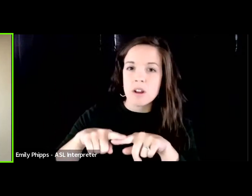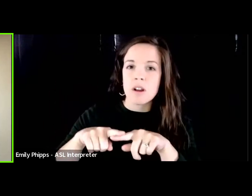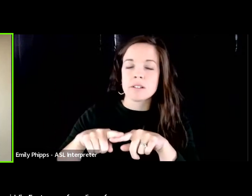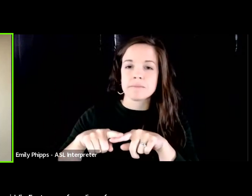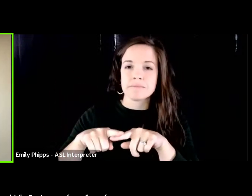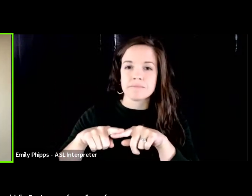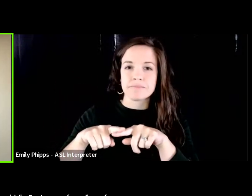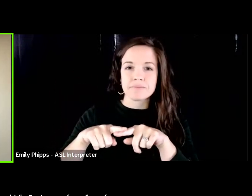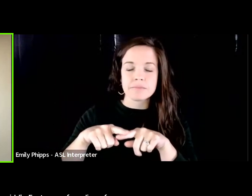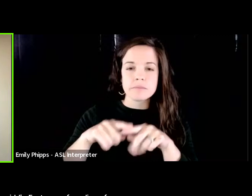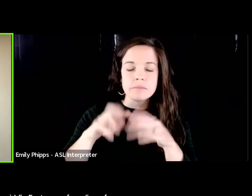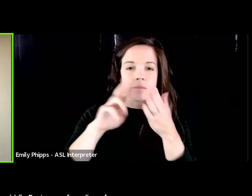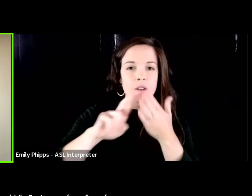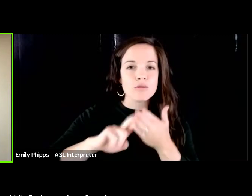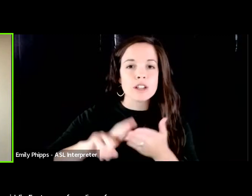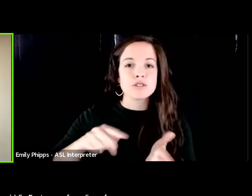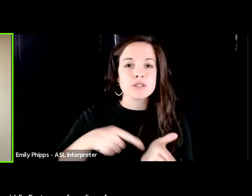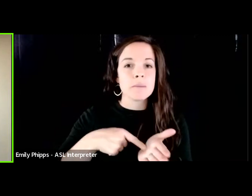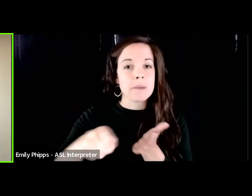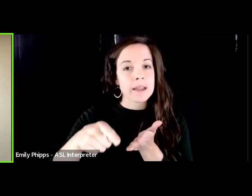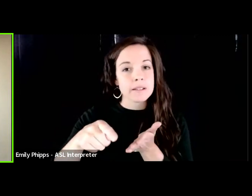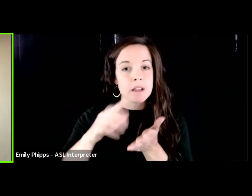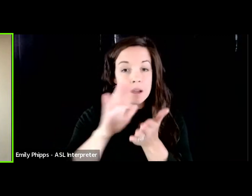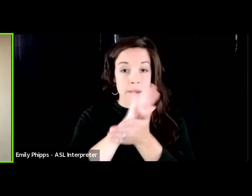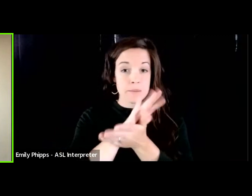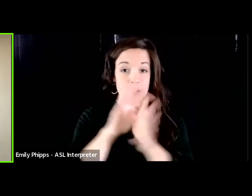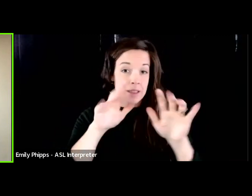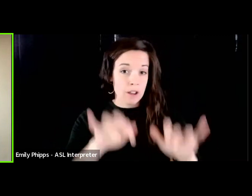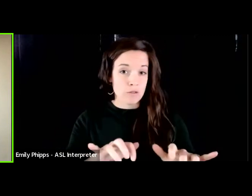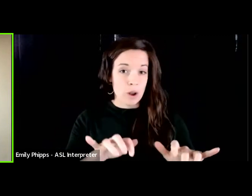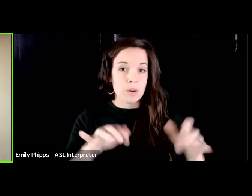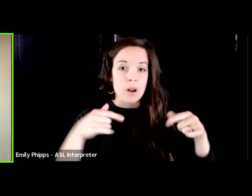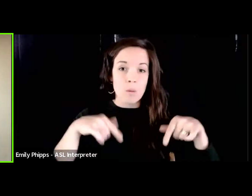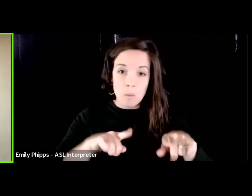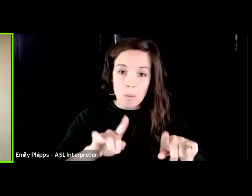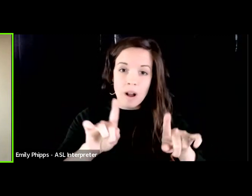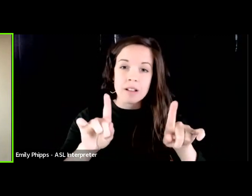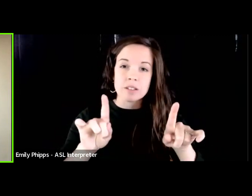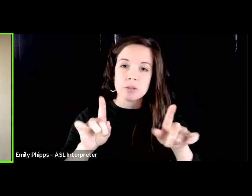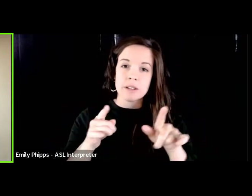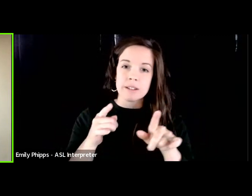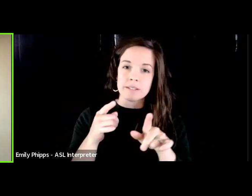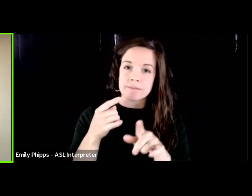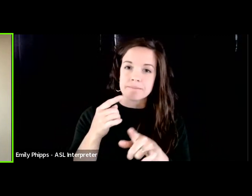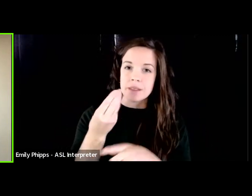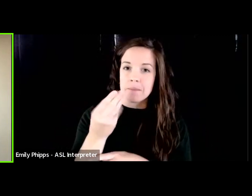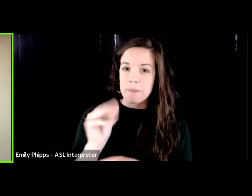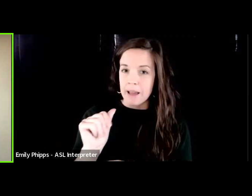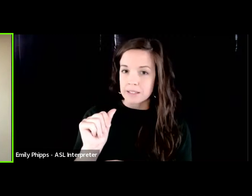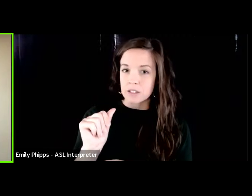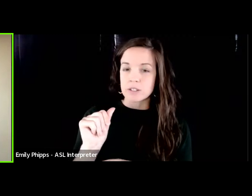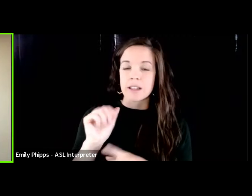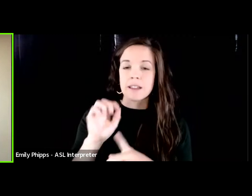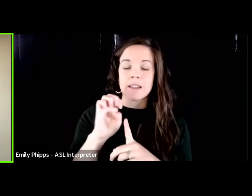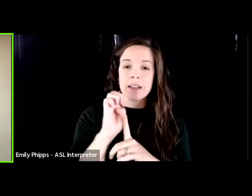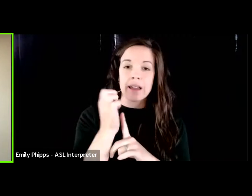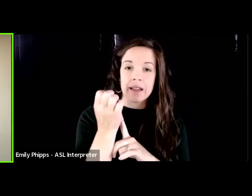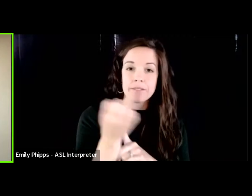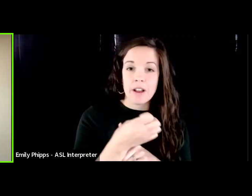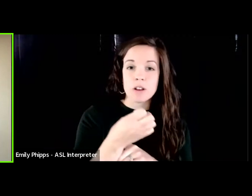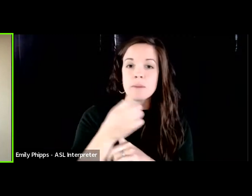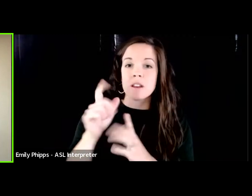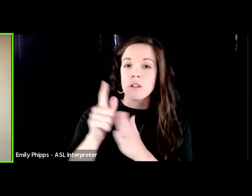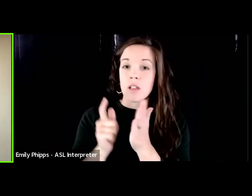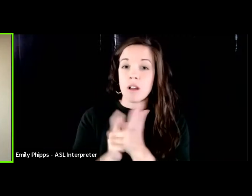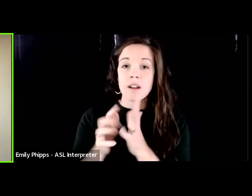a research paper that I wrote while doing a master's in international environmental law at American